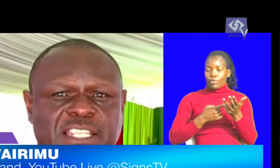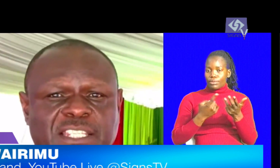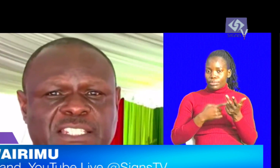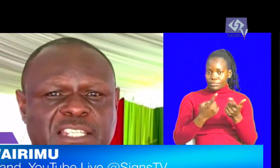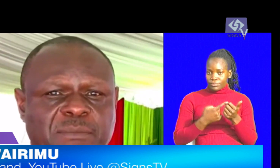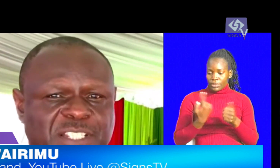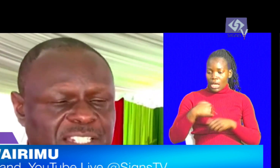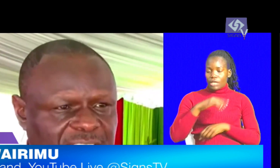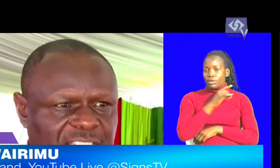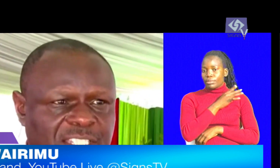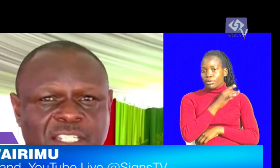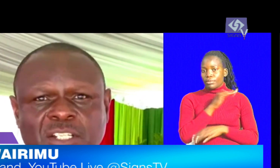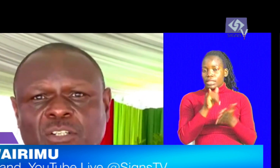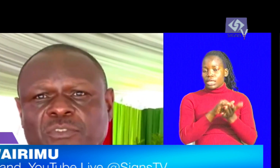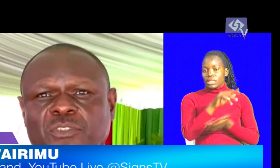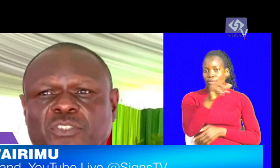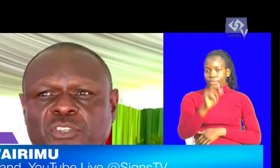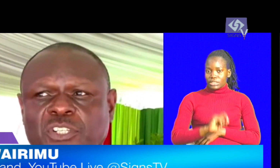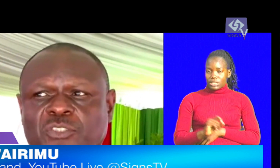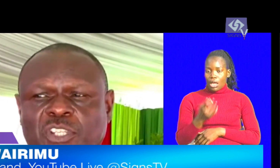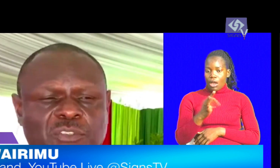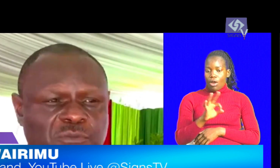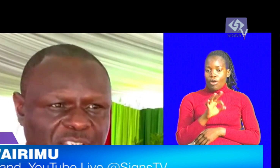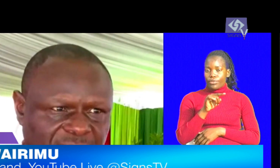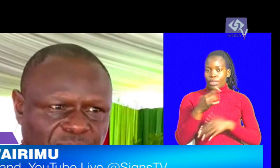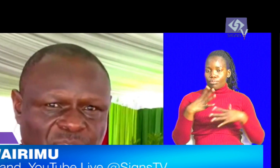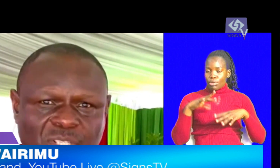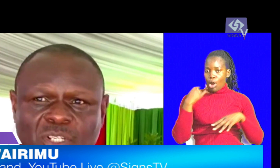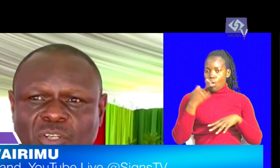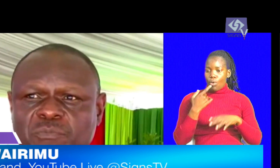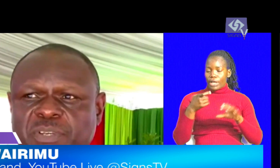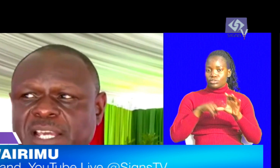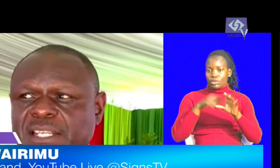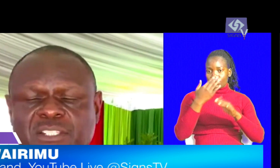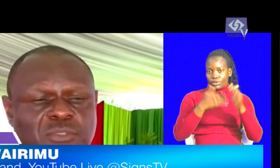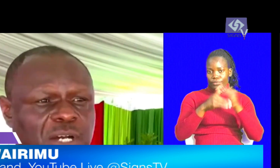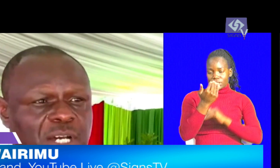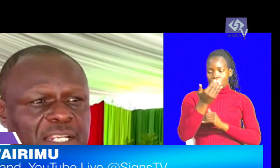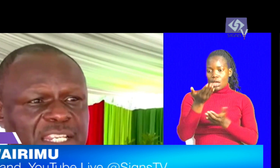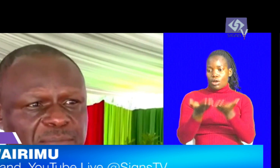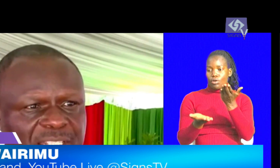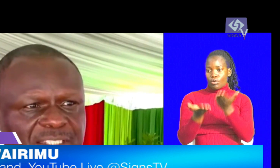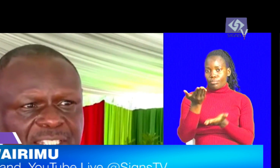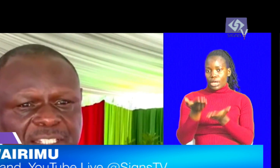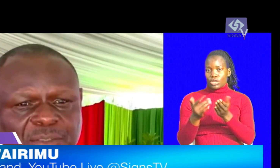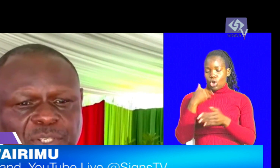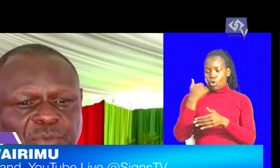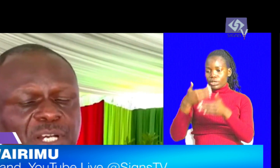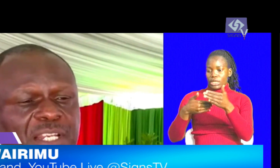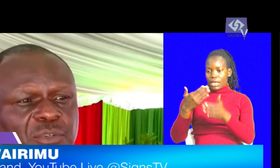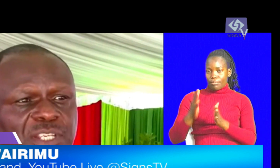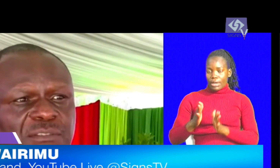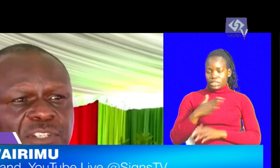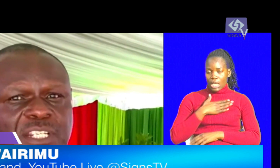complaining that the percentage of those going to the university compared to our neighbors, we were doing